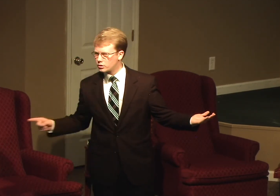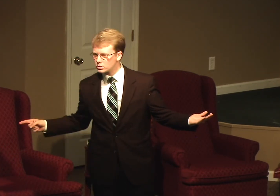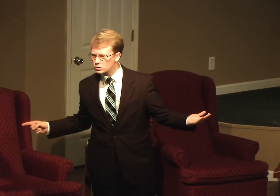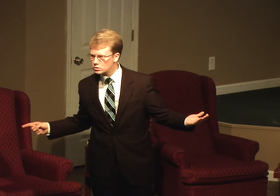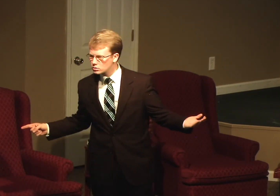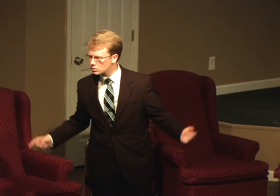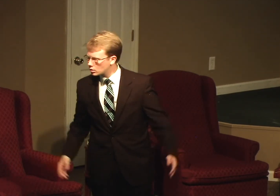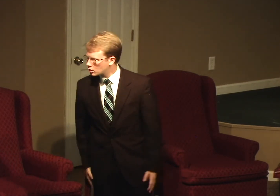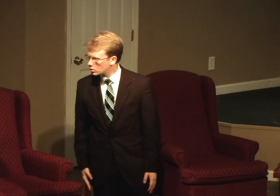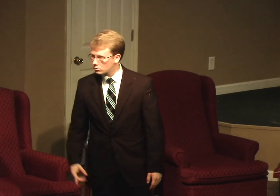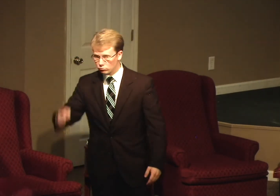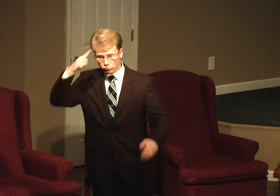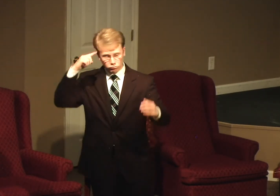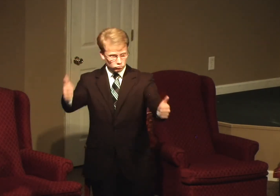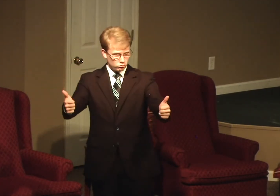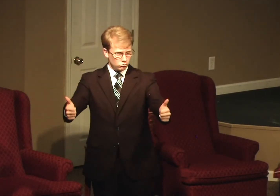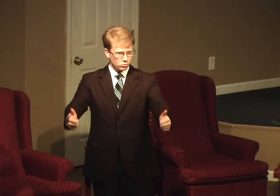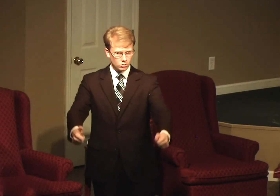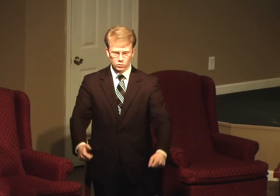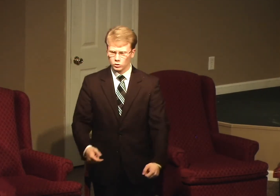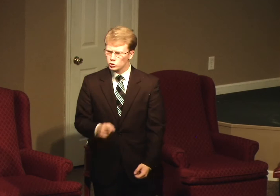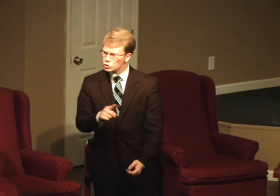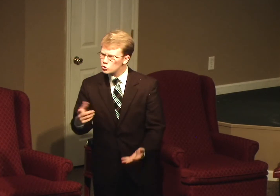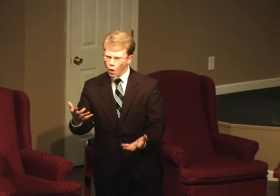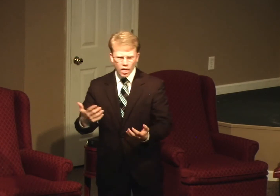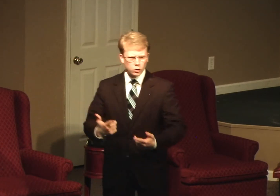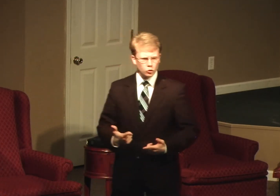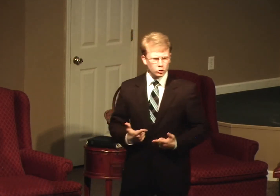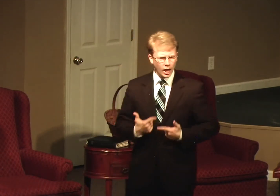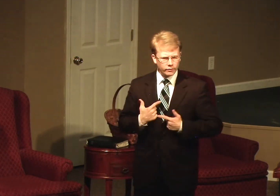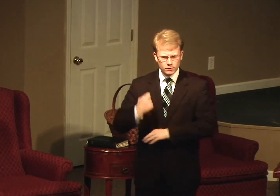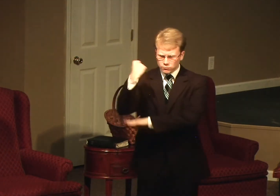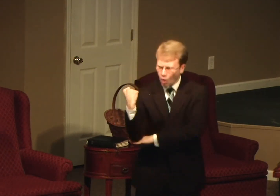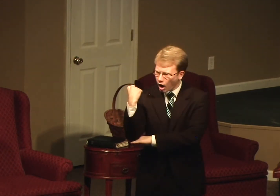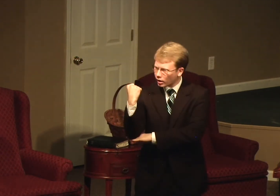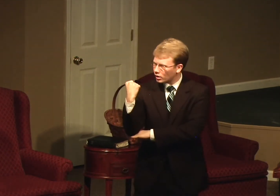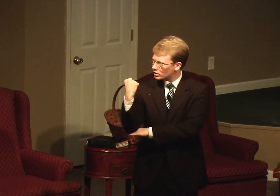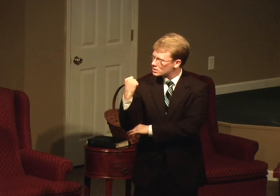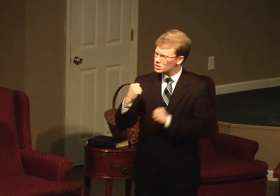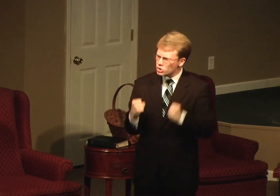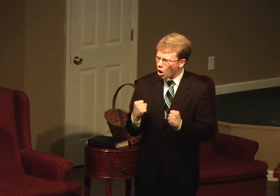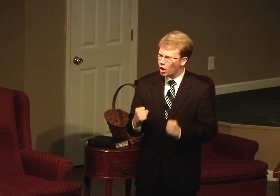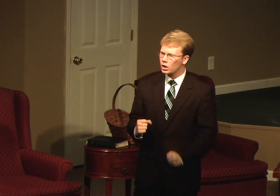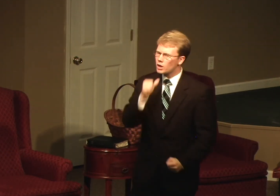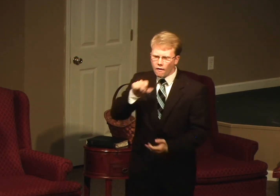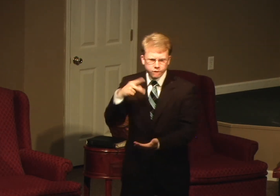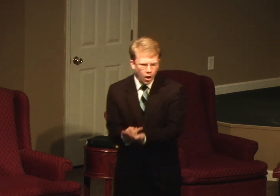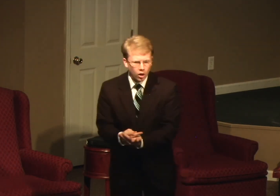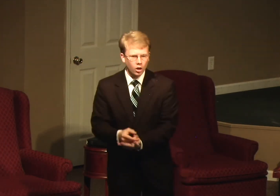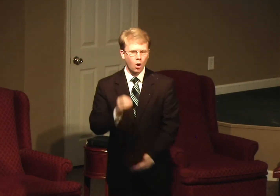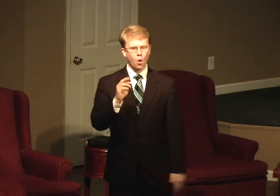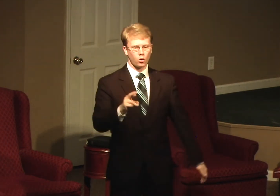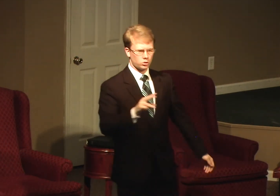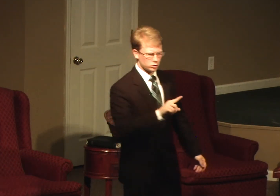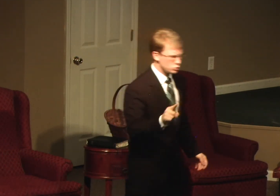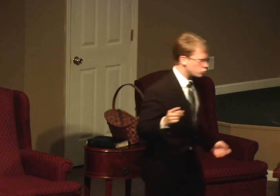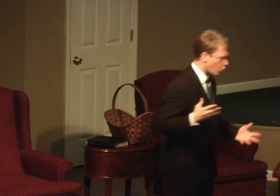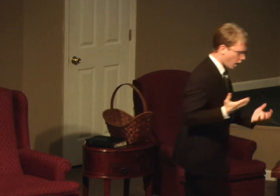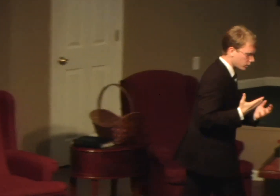but I want this. And often you say to them, it's your, okay, good, you do it. But you